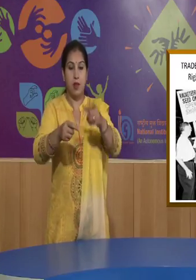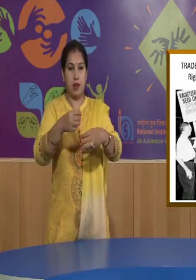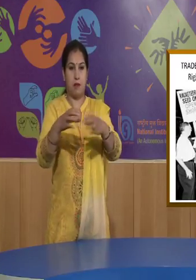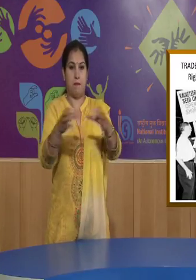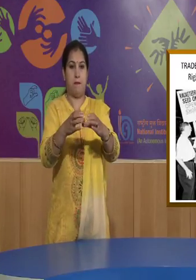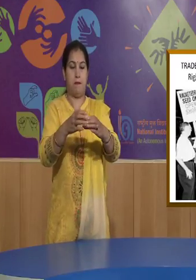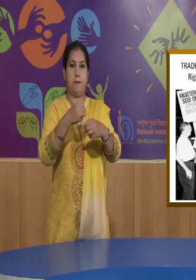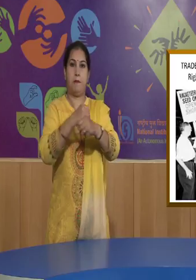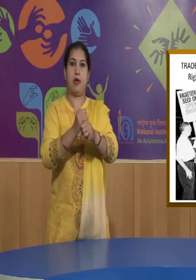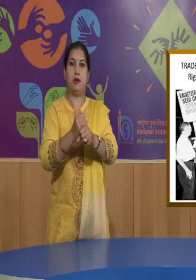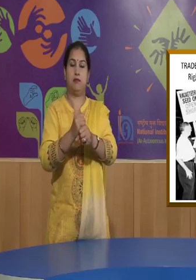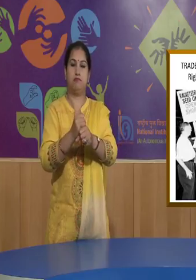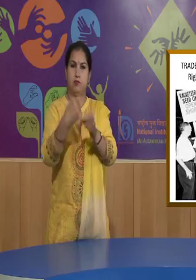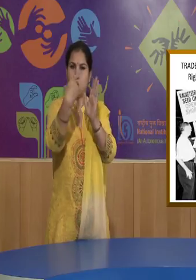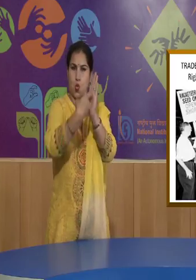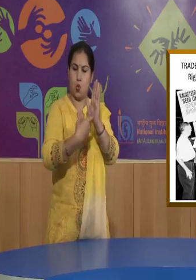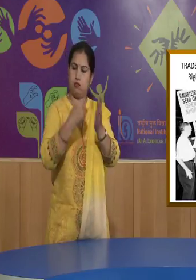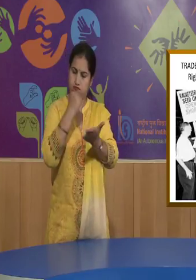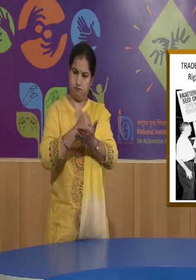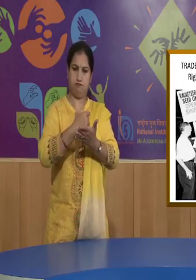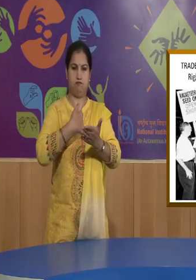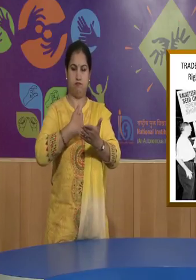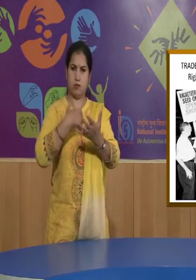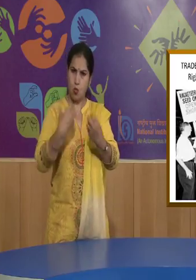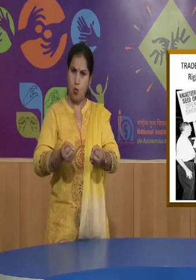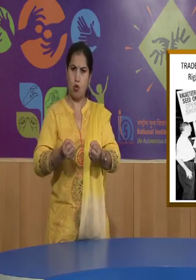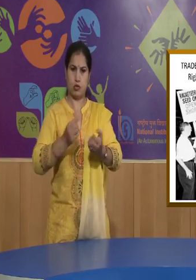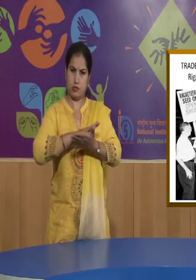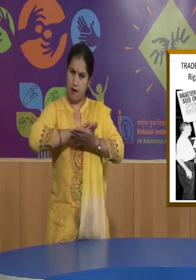formed which looked after their rights and well-being.